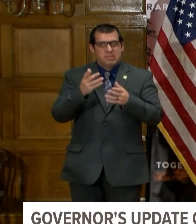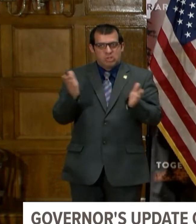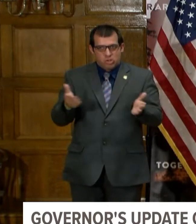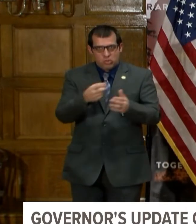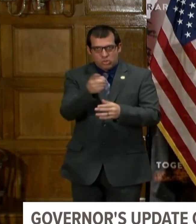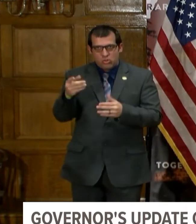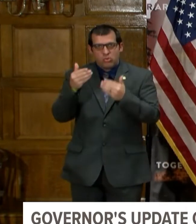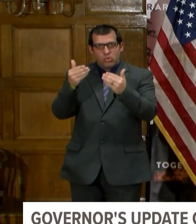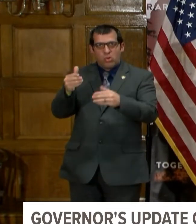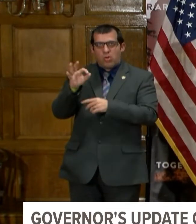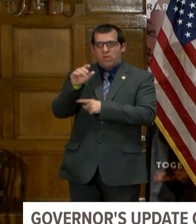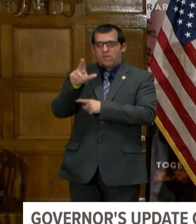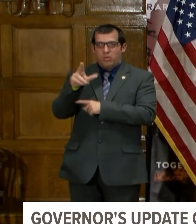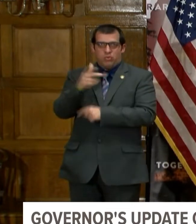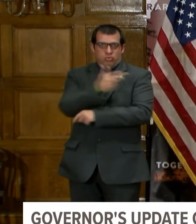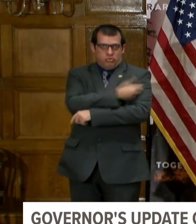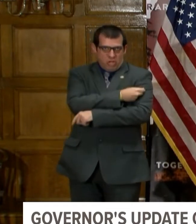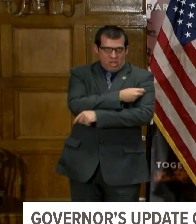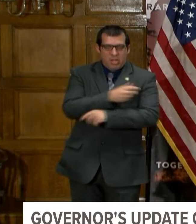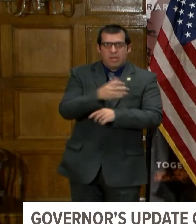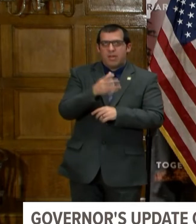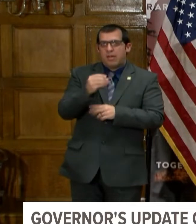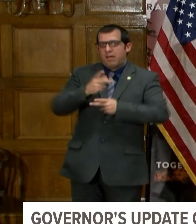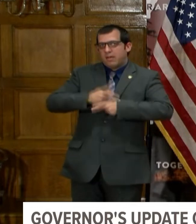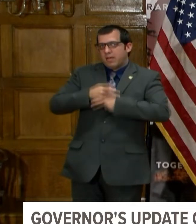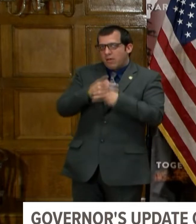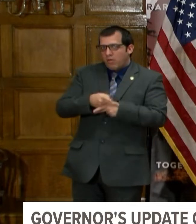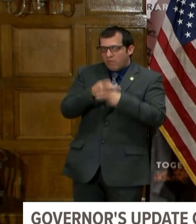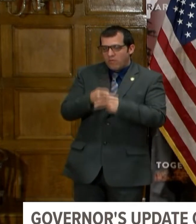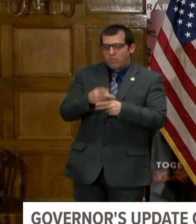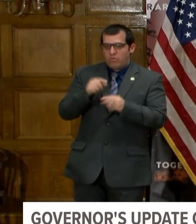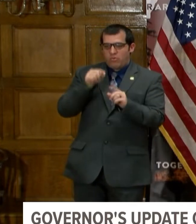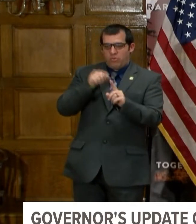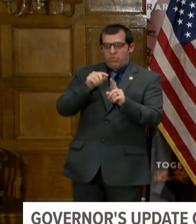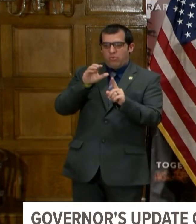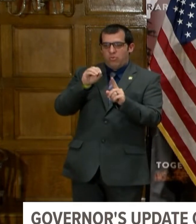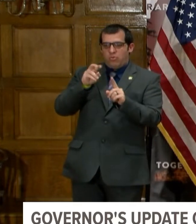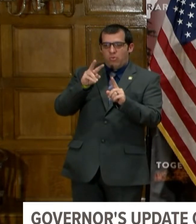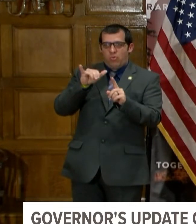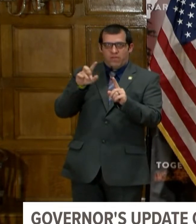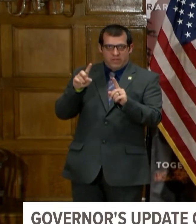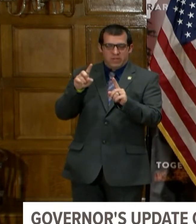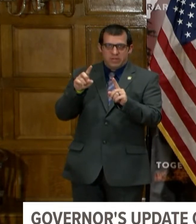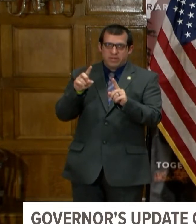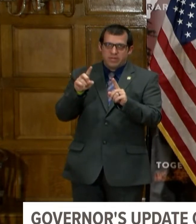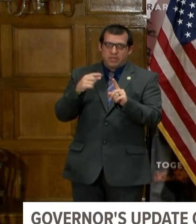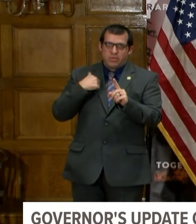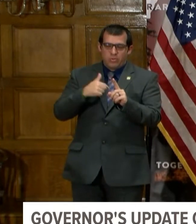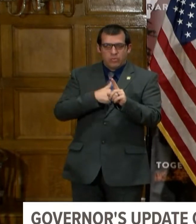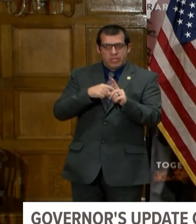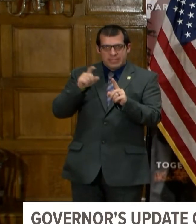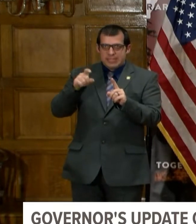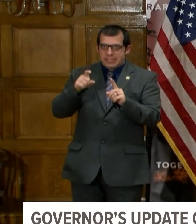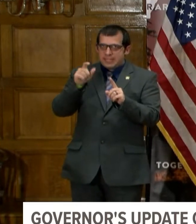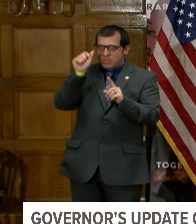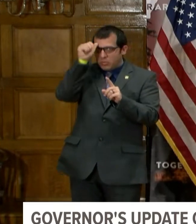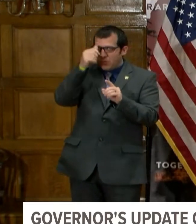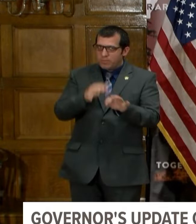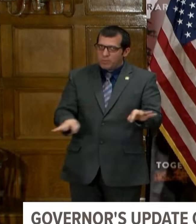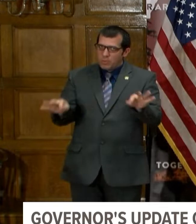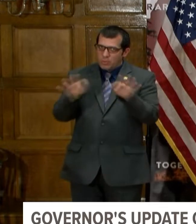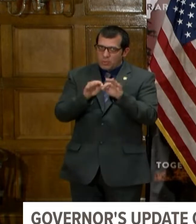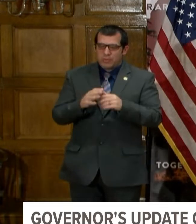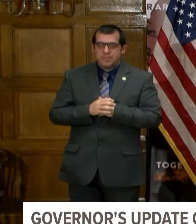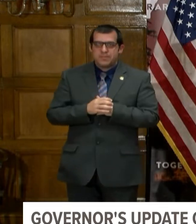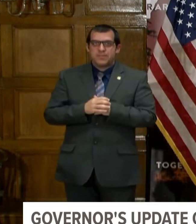shot and to continue to be careful about COVID. And I think we have every reason to do that. We have a